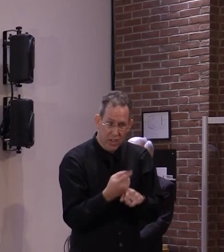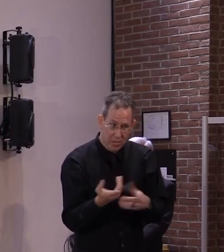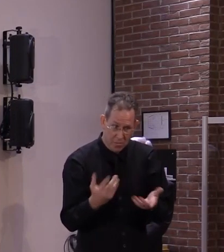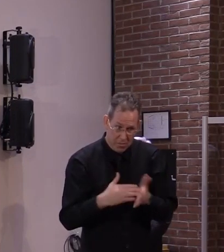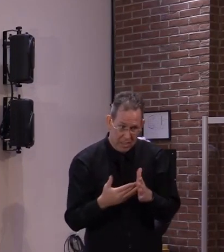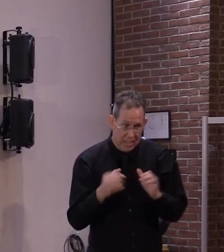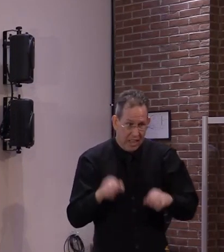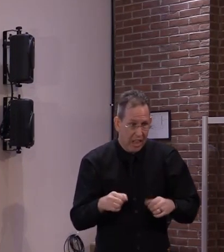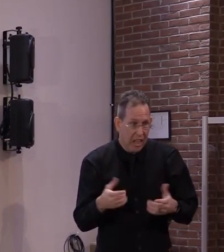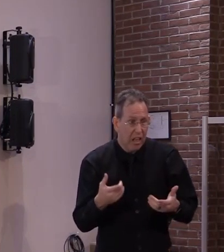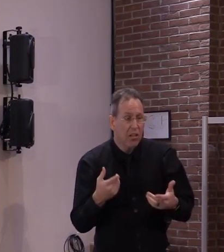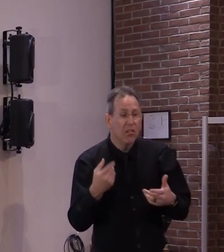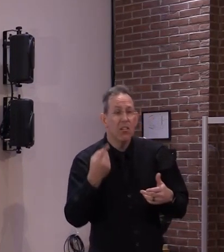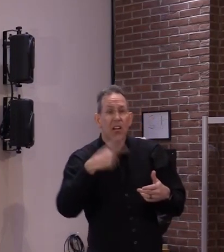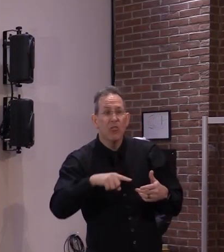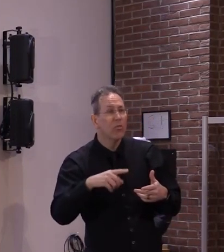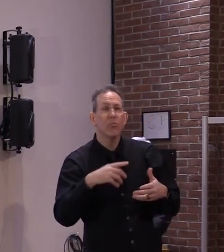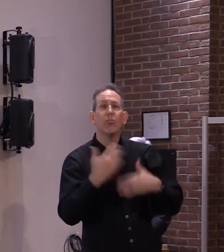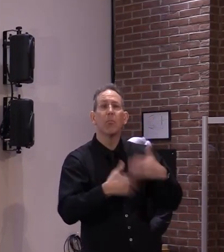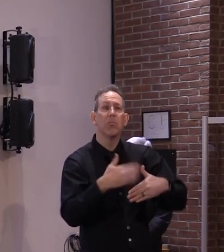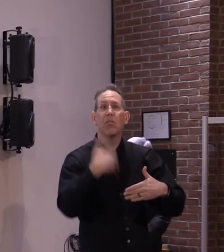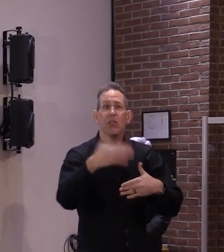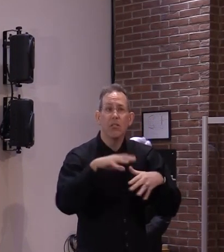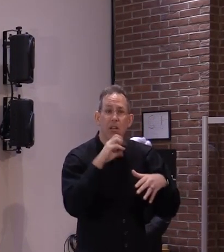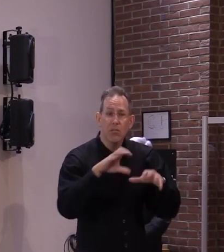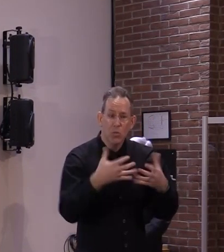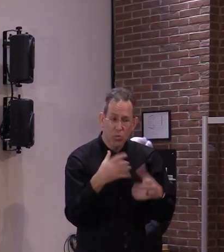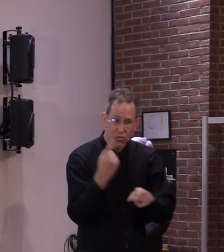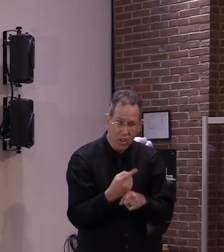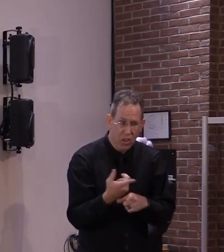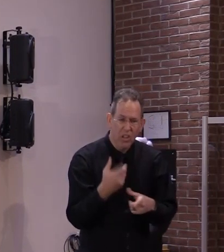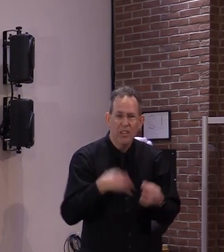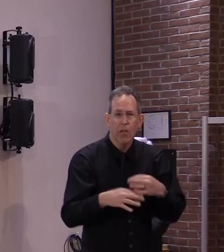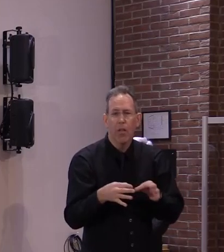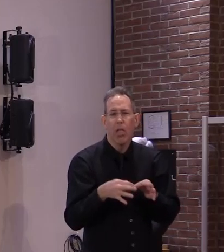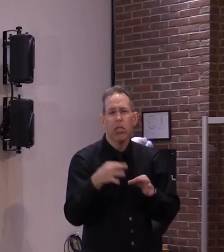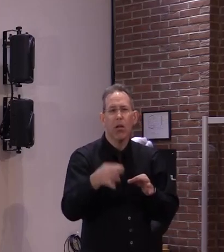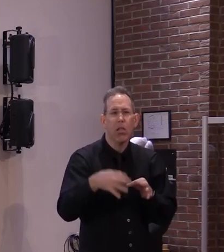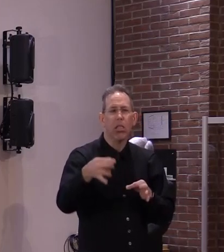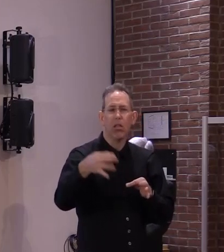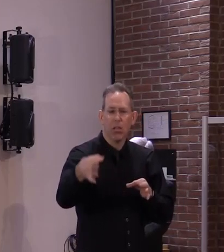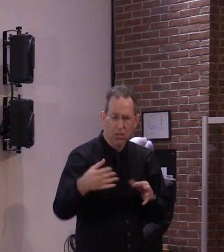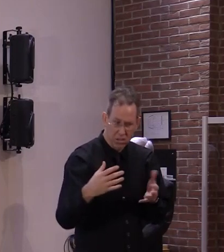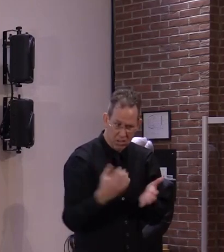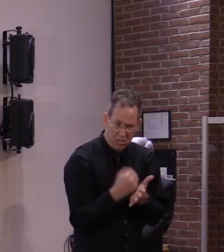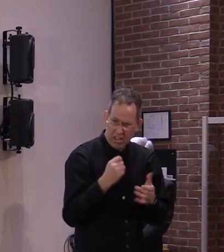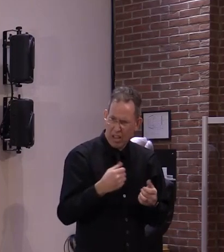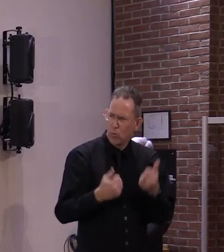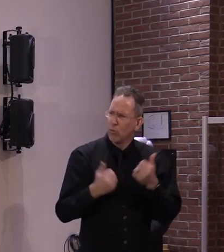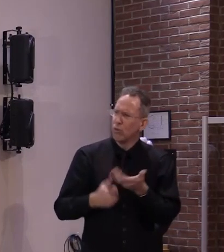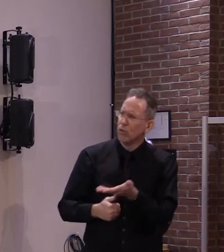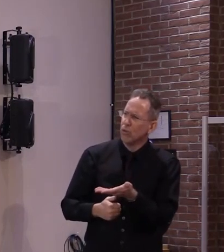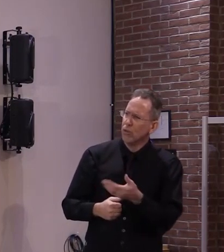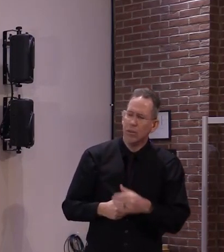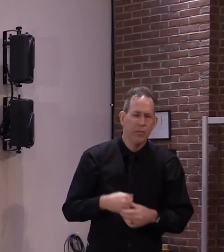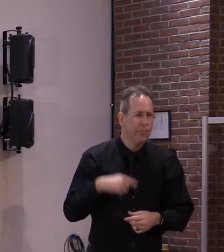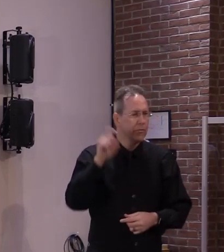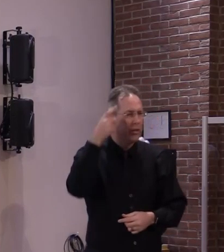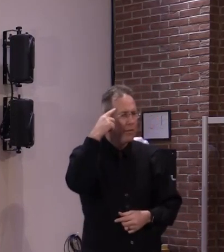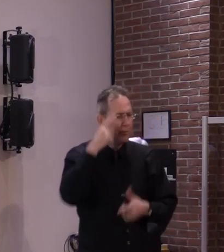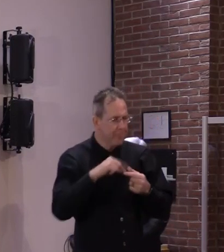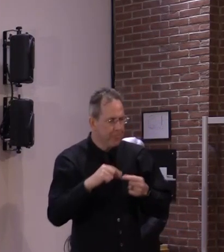week, or is there a delay in how quickly we're able to utilize those? Again, that is the beauty of what we're doing with the